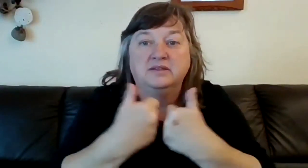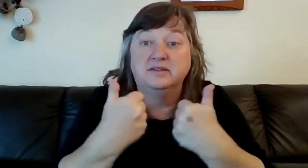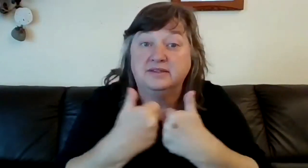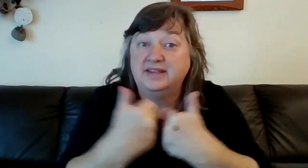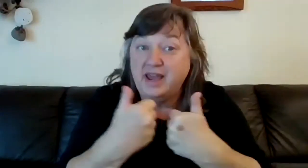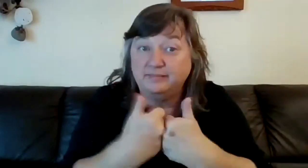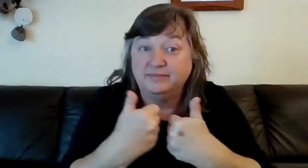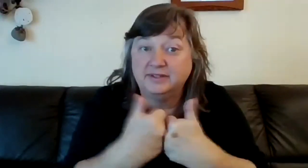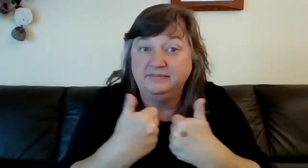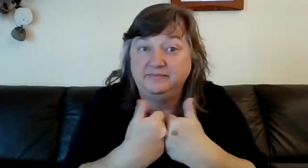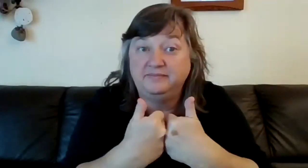So this is games.